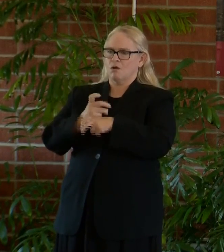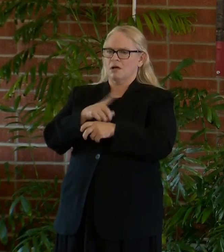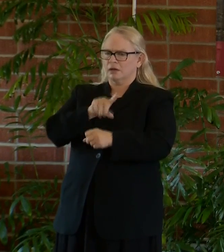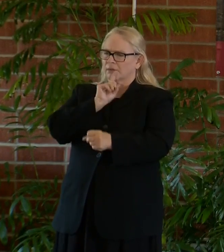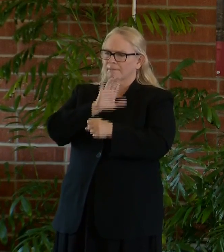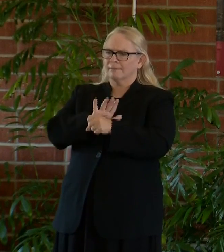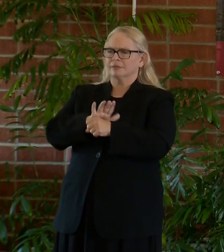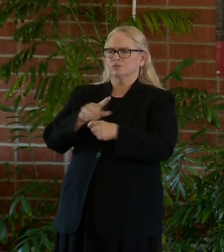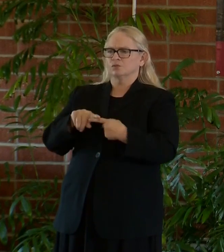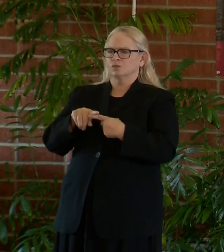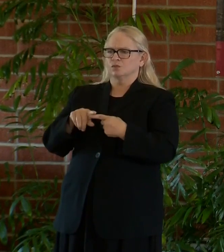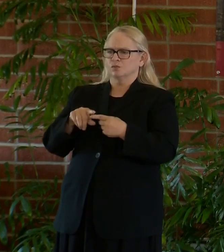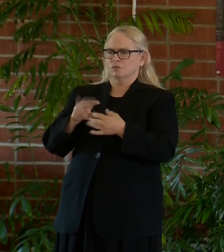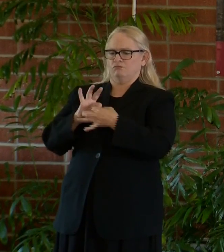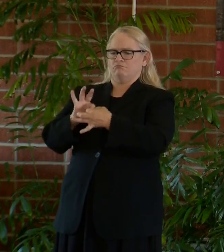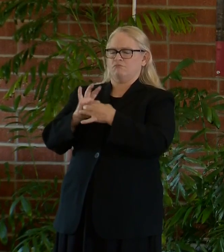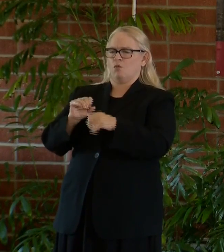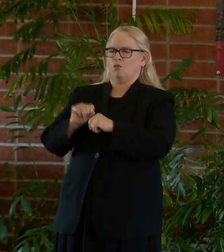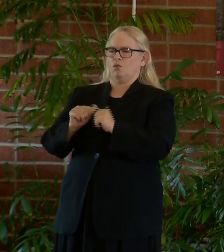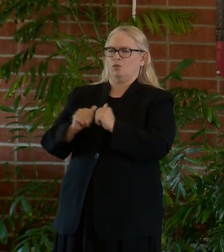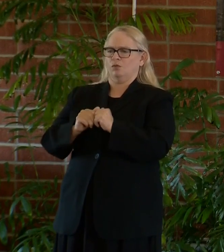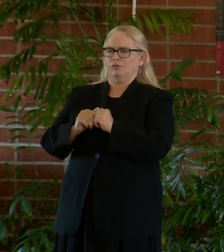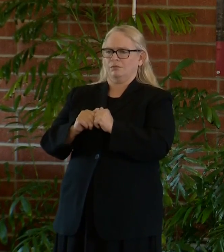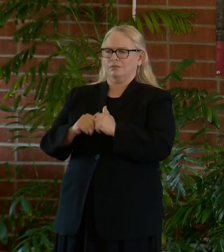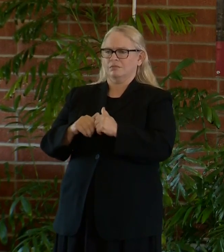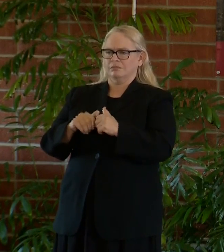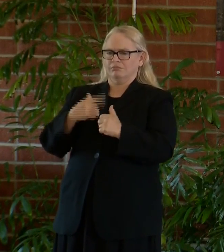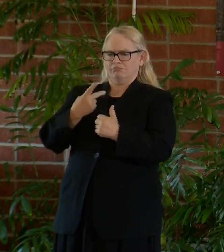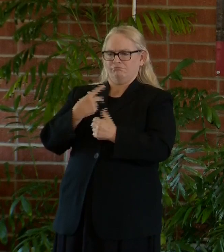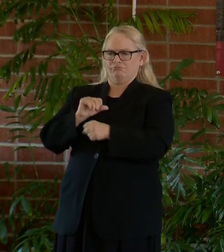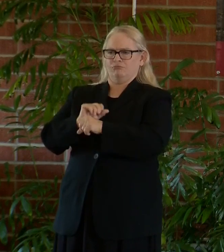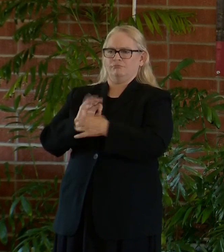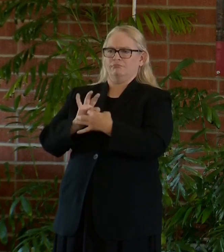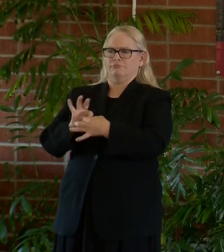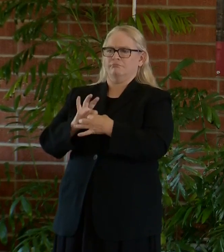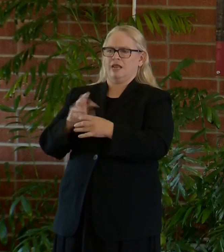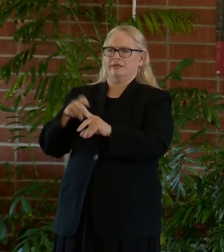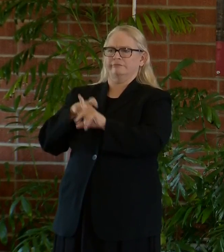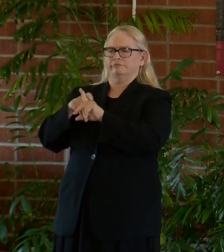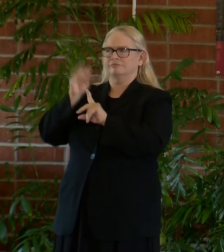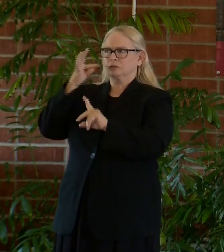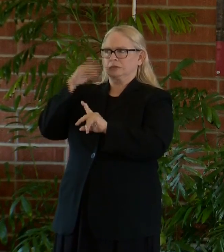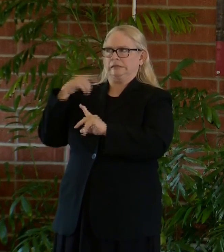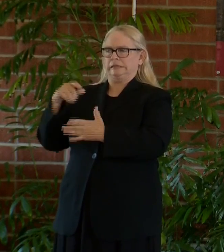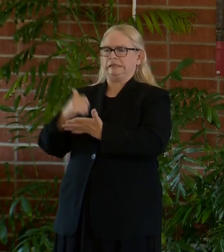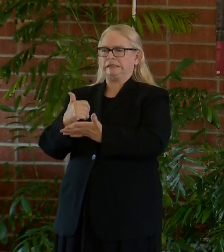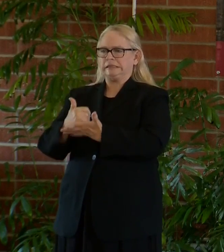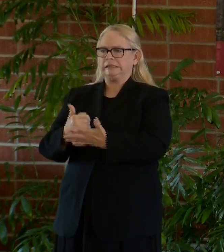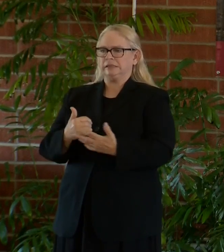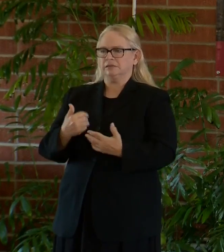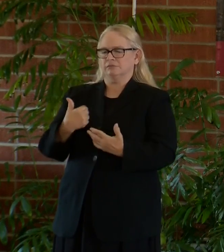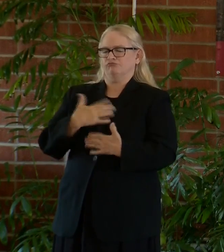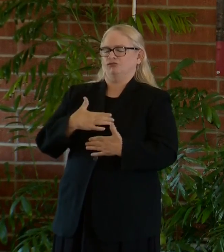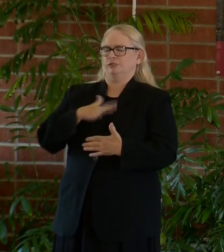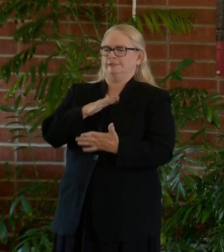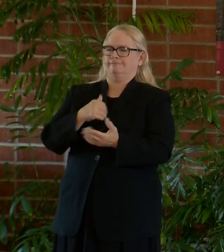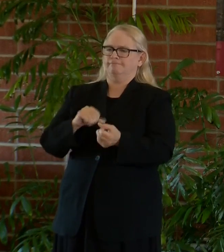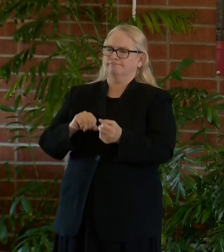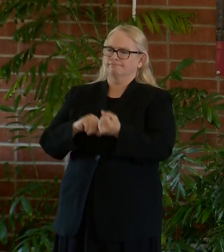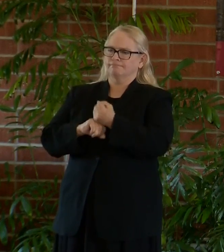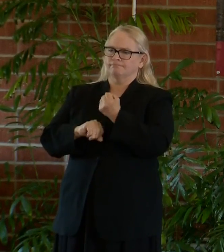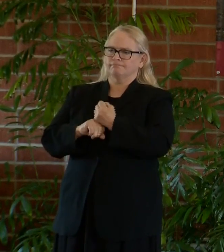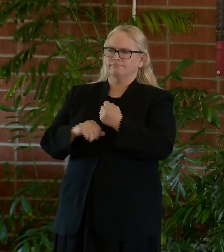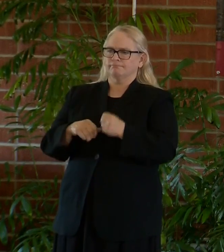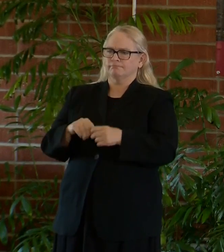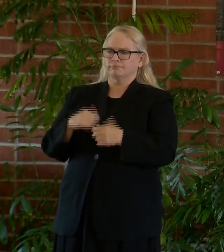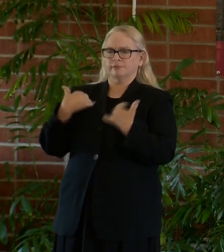that constantly is reminding all of us that good enough never is. And so we remain vigilant. We're